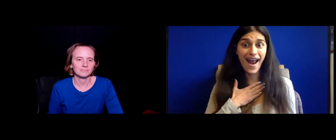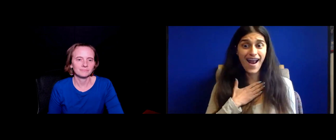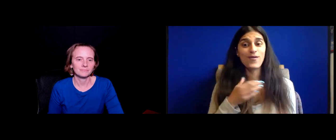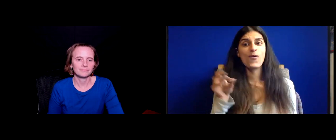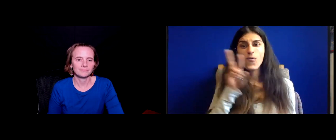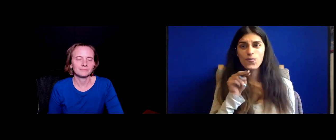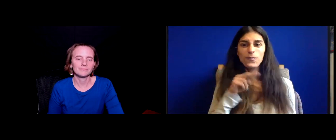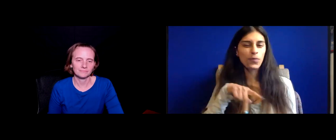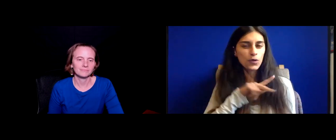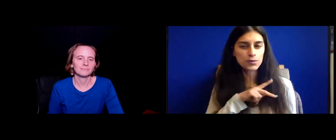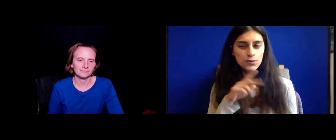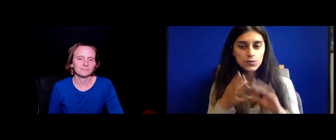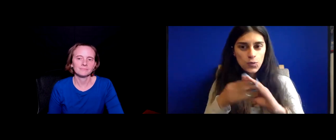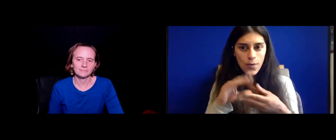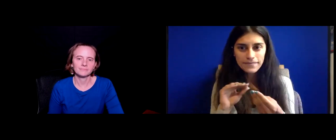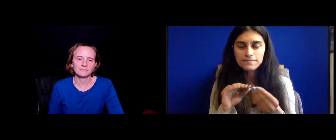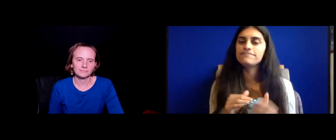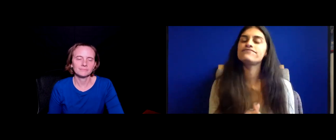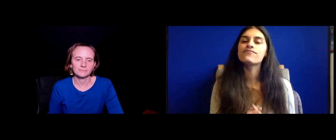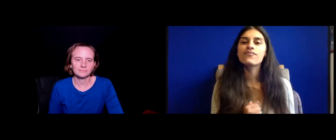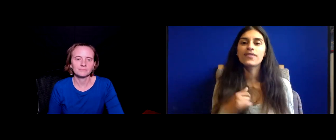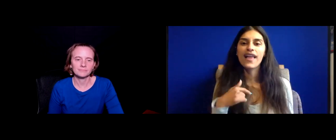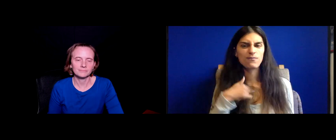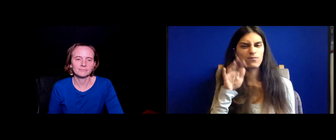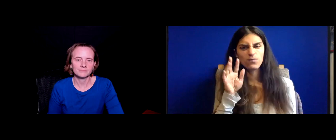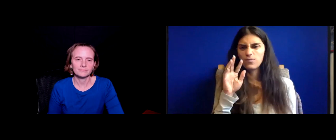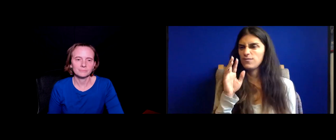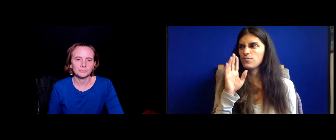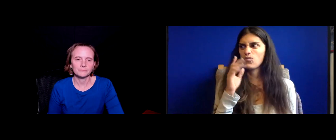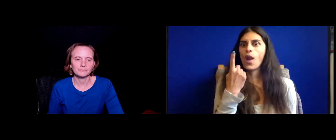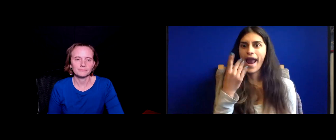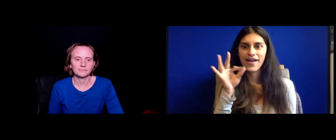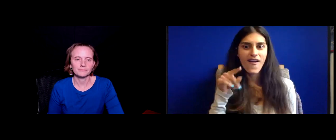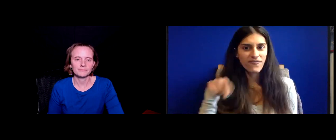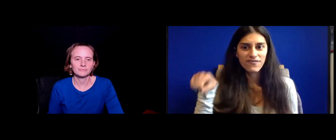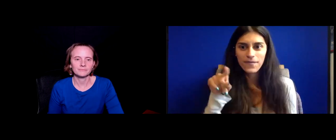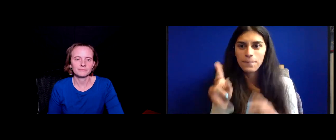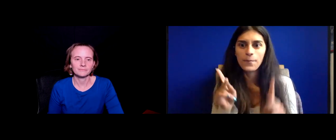I also want to share one of my own very personal stories.